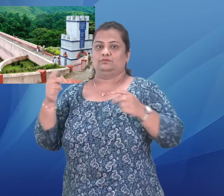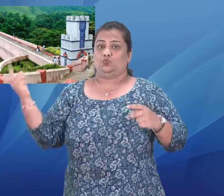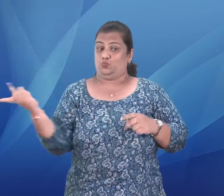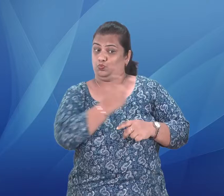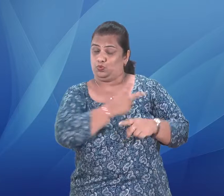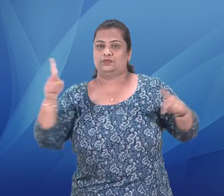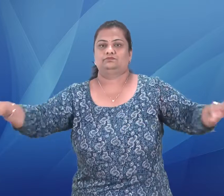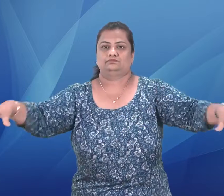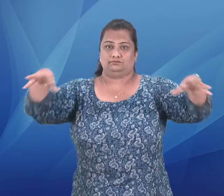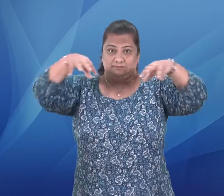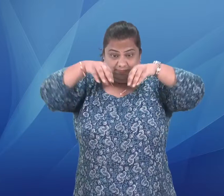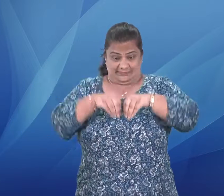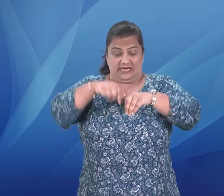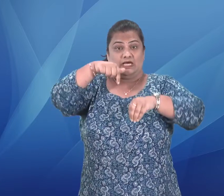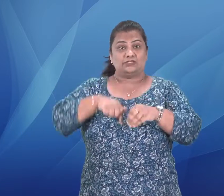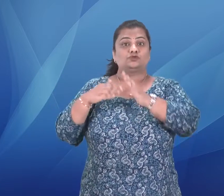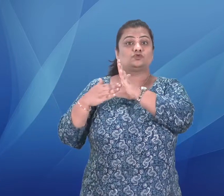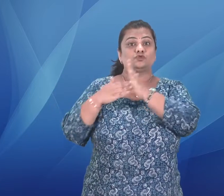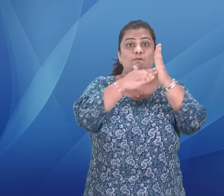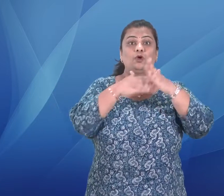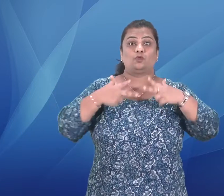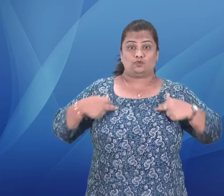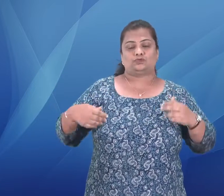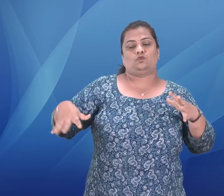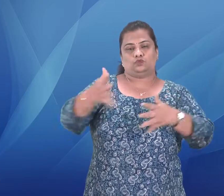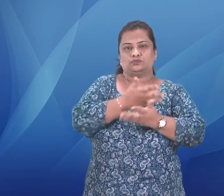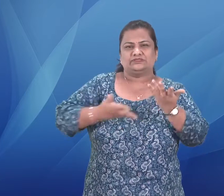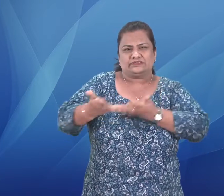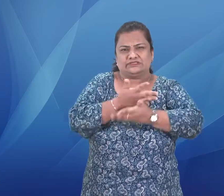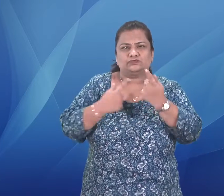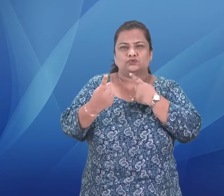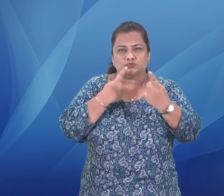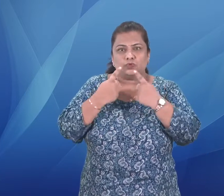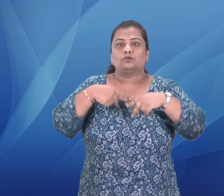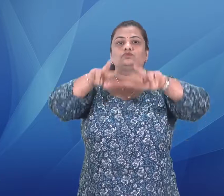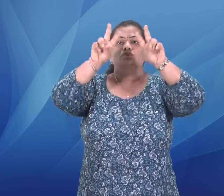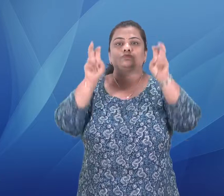Tamil Nadu and Kerala be made accountable to ensure that the decisions of the supervisory committee on the